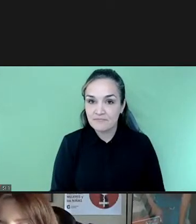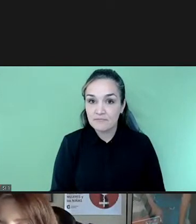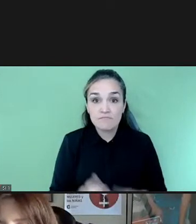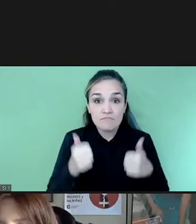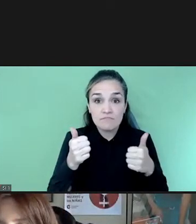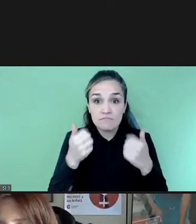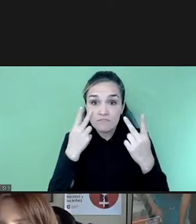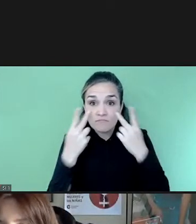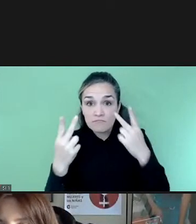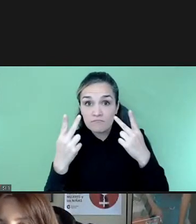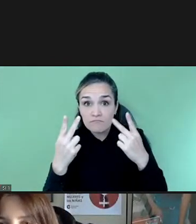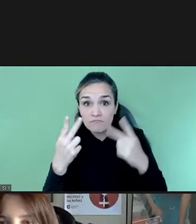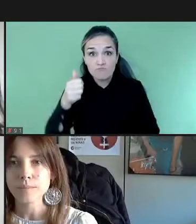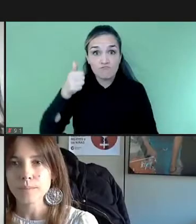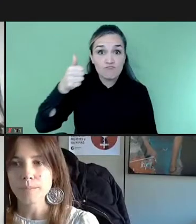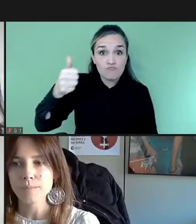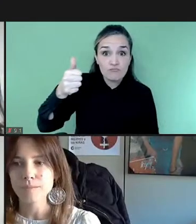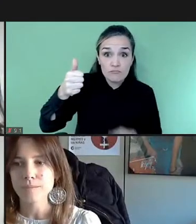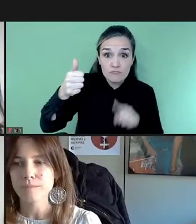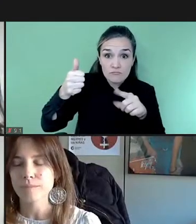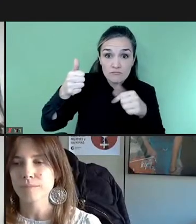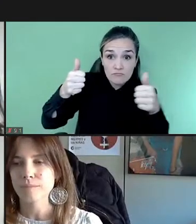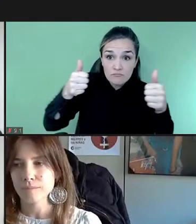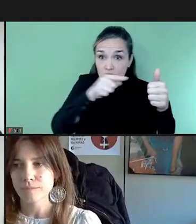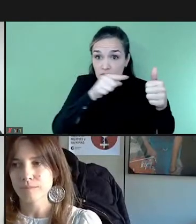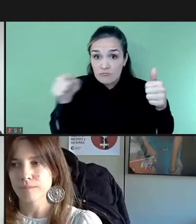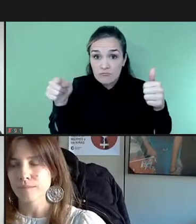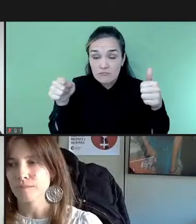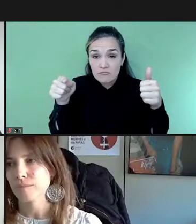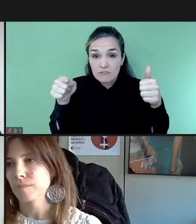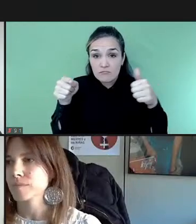activate their cameras